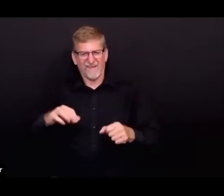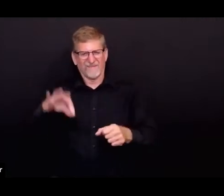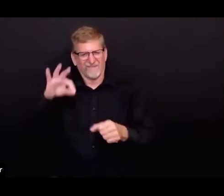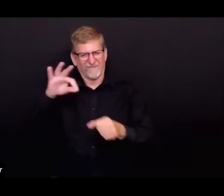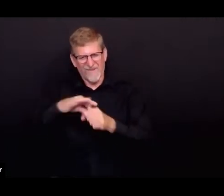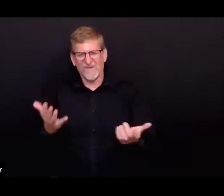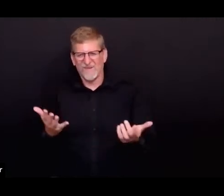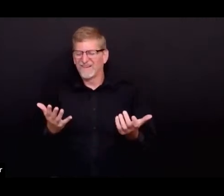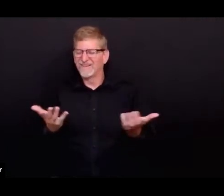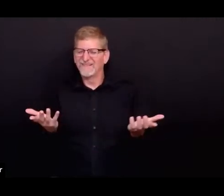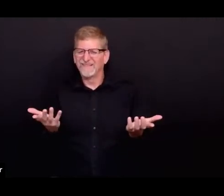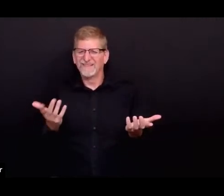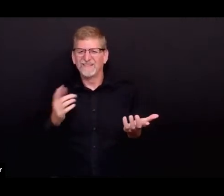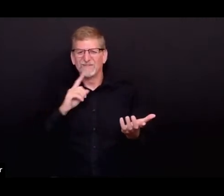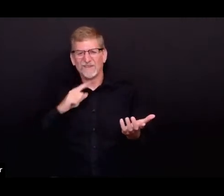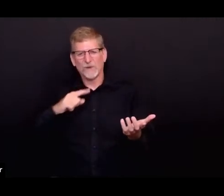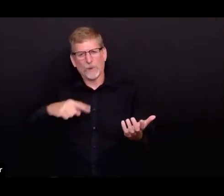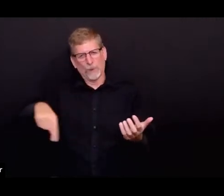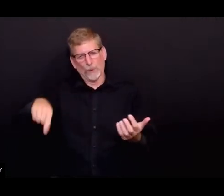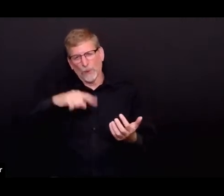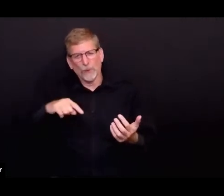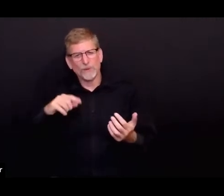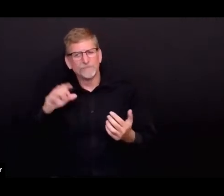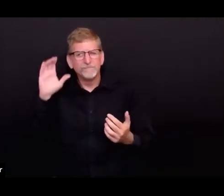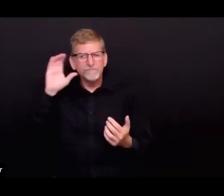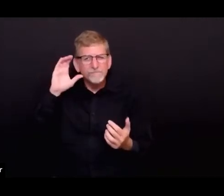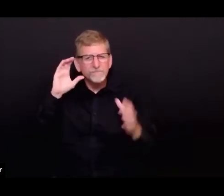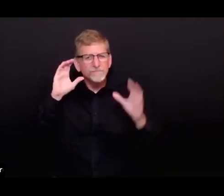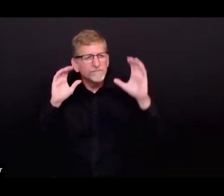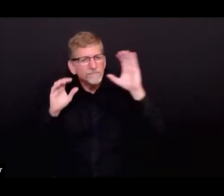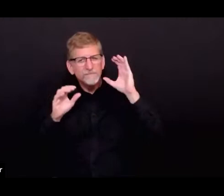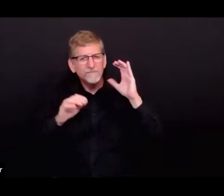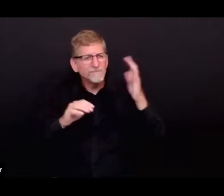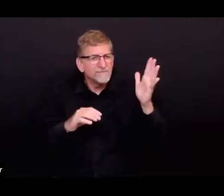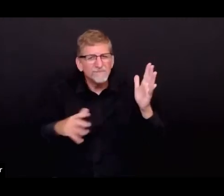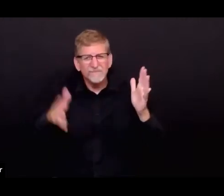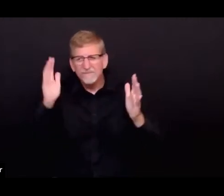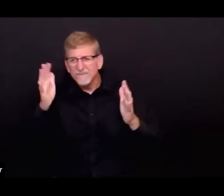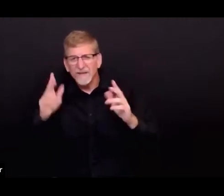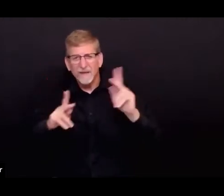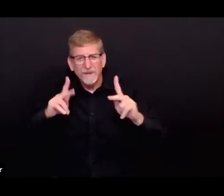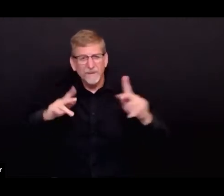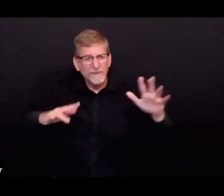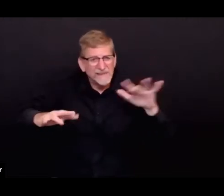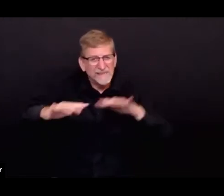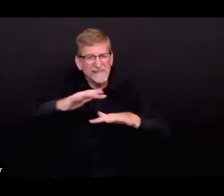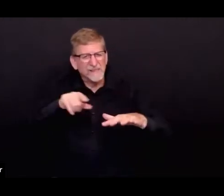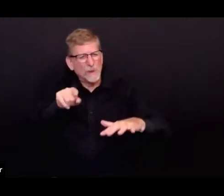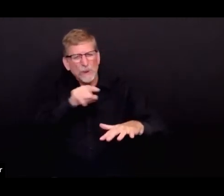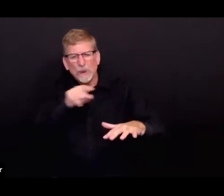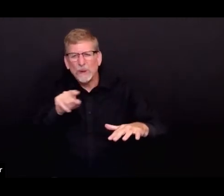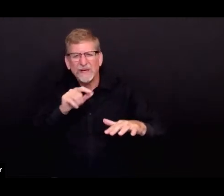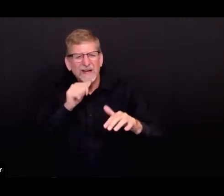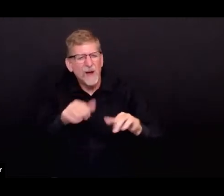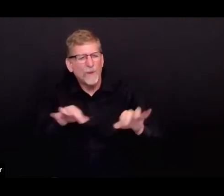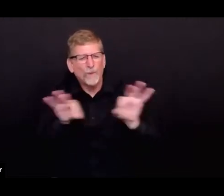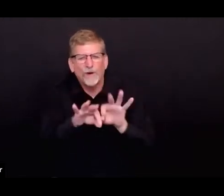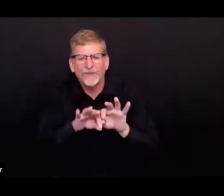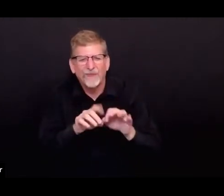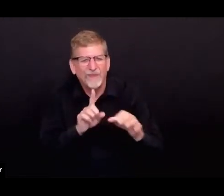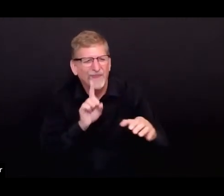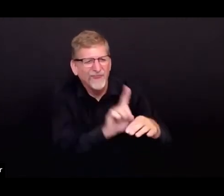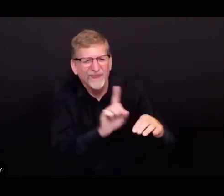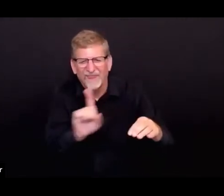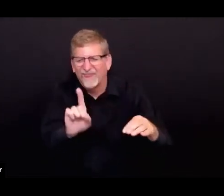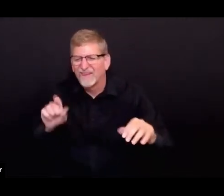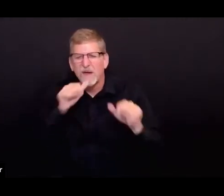listening to a speech in a crowded area does not constitute and worth the risk. So I'm just deeply disappointed. I guess we'll go